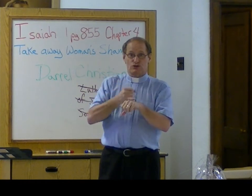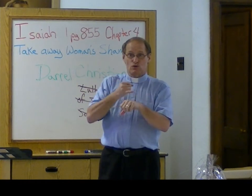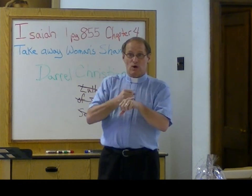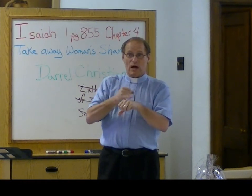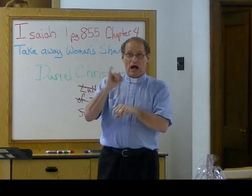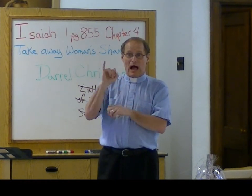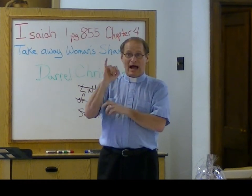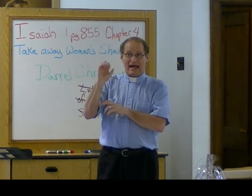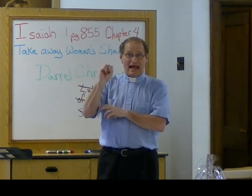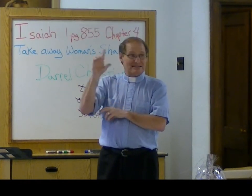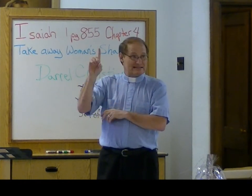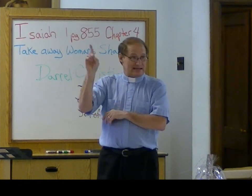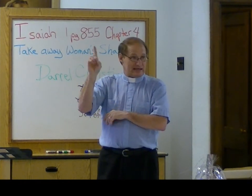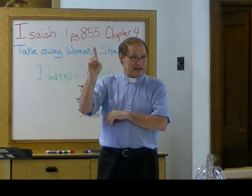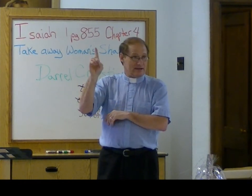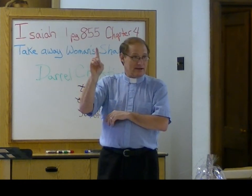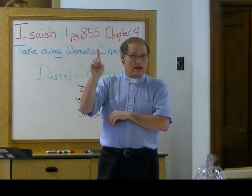to ISD,